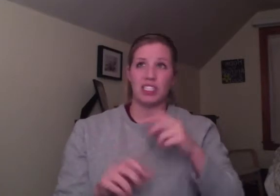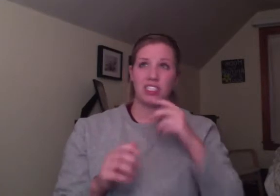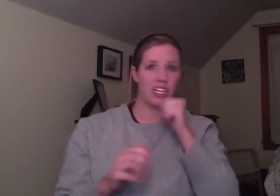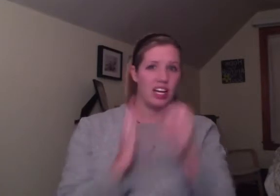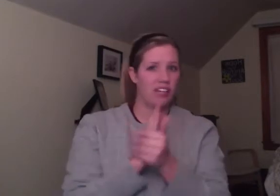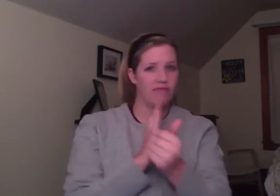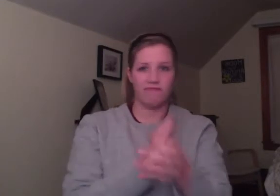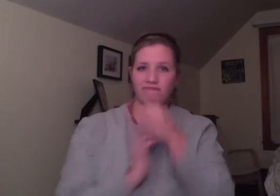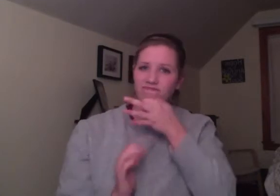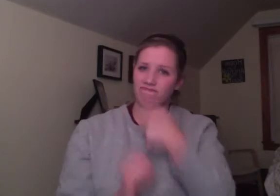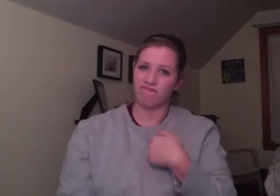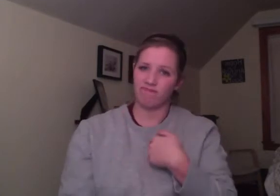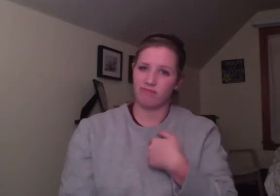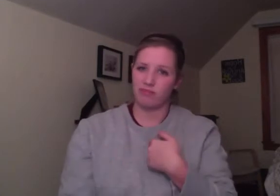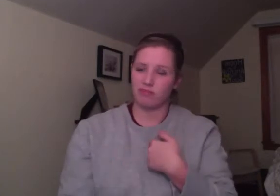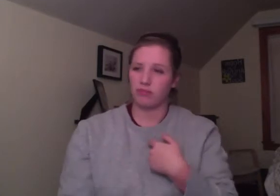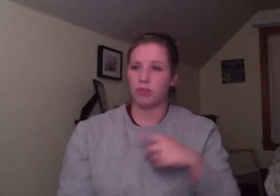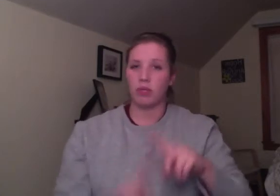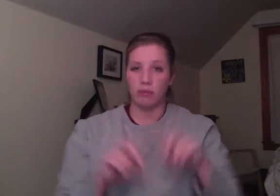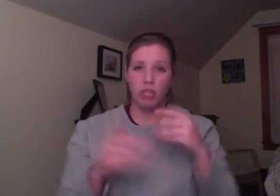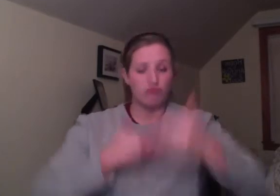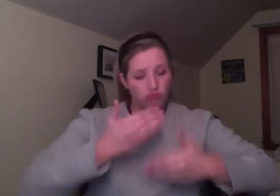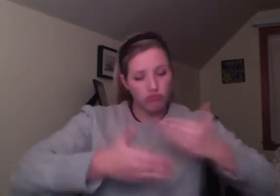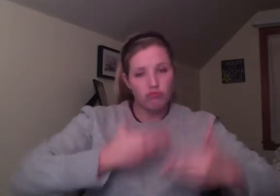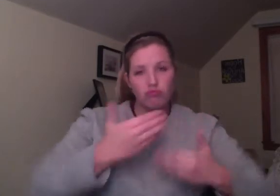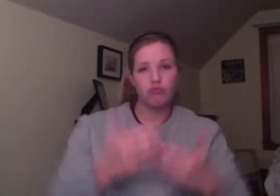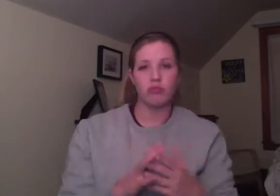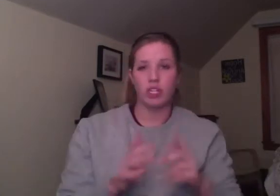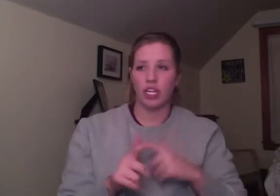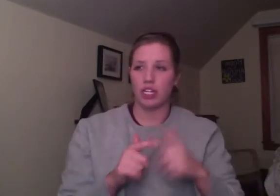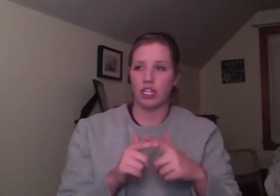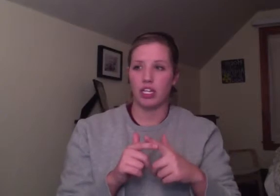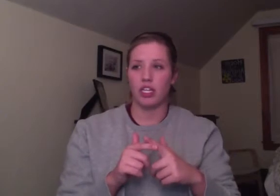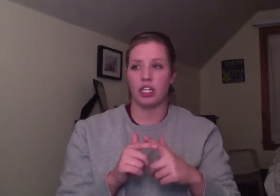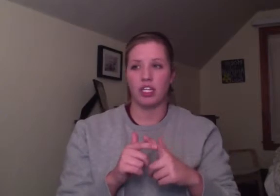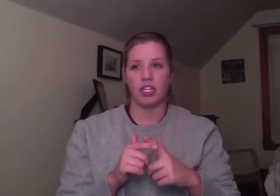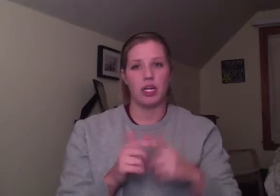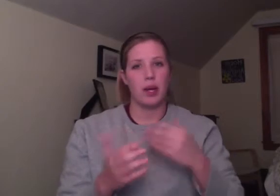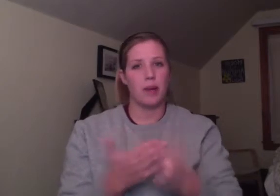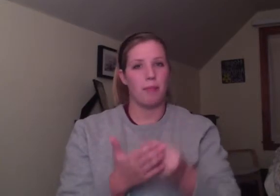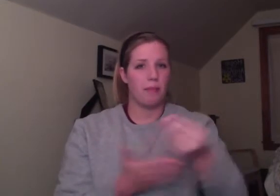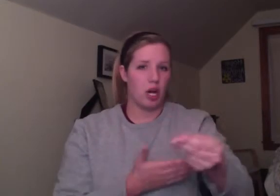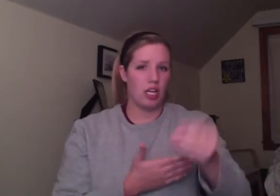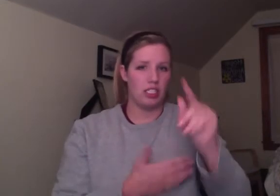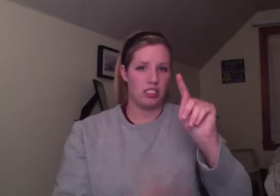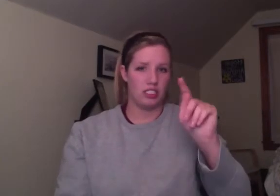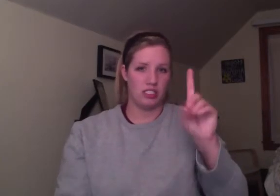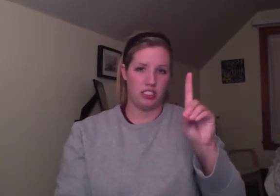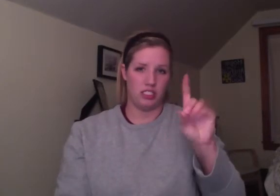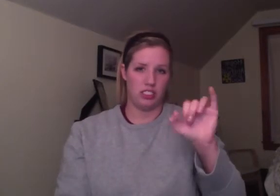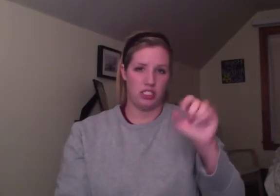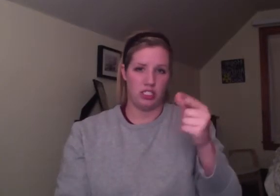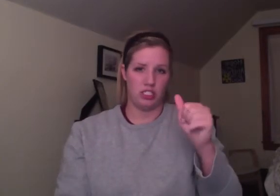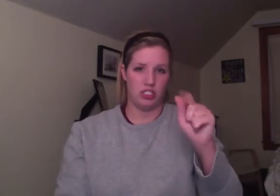and eventually I got interested in shooting digital, so I bought a digital camera. I spent about $1,300 on my digital setup